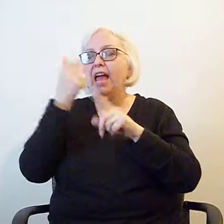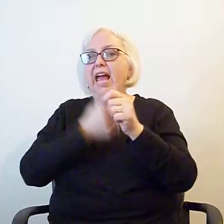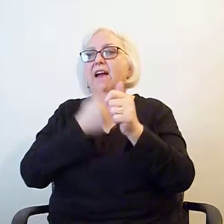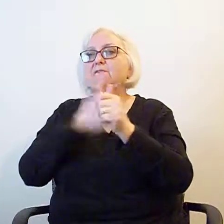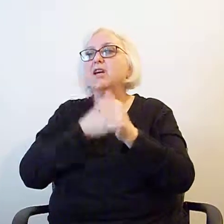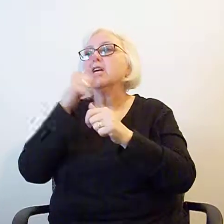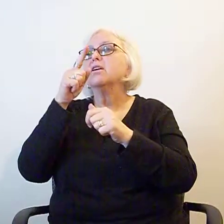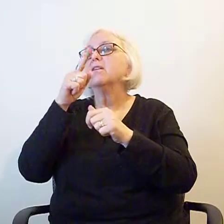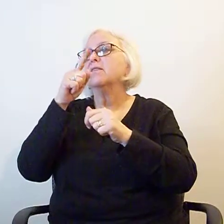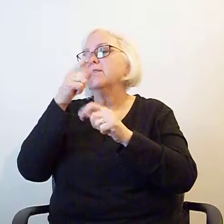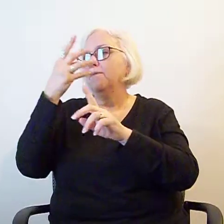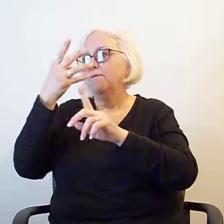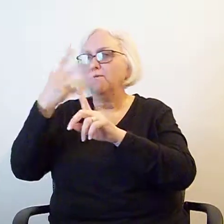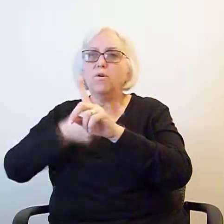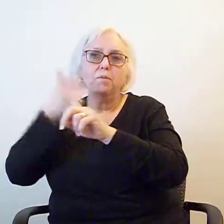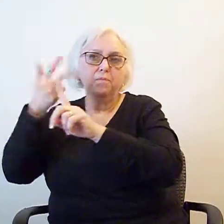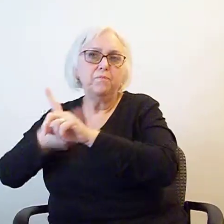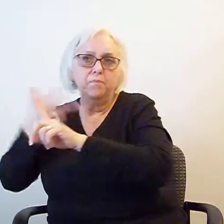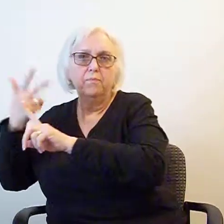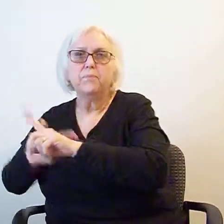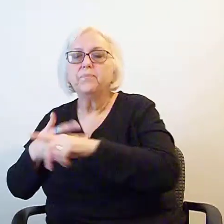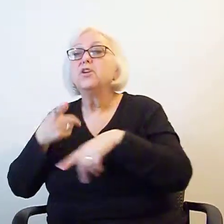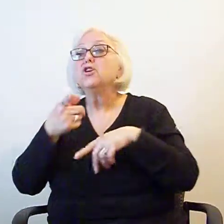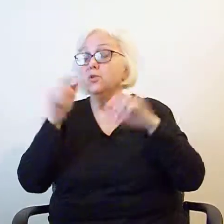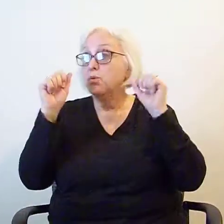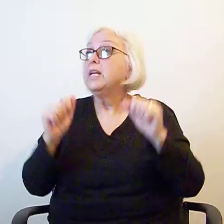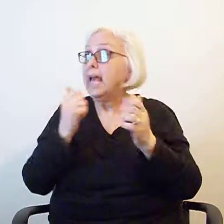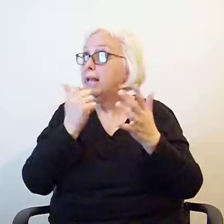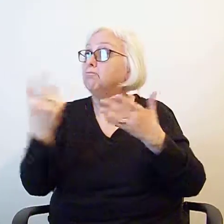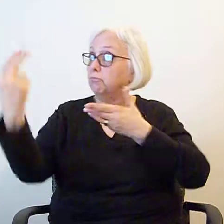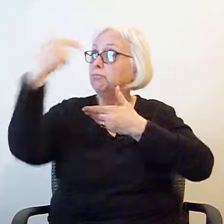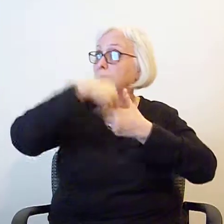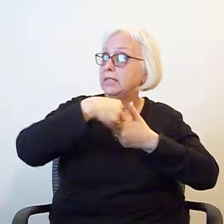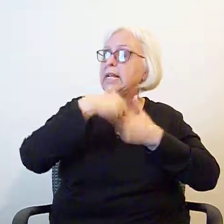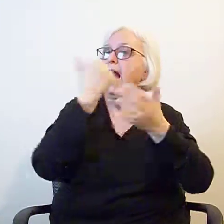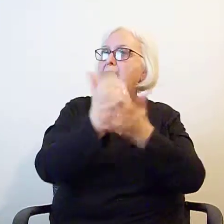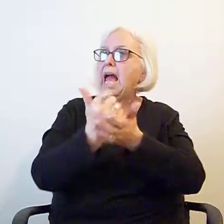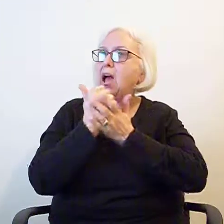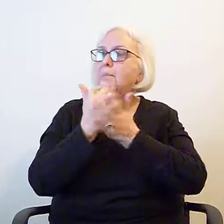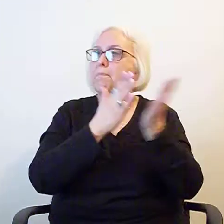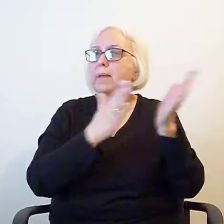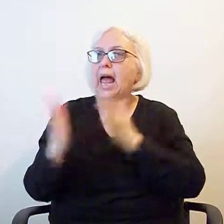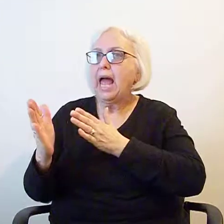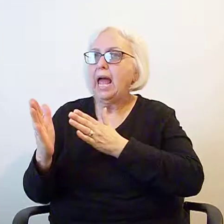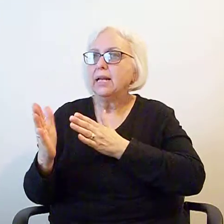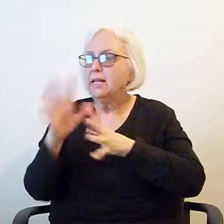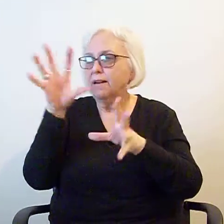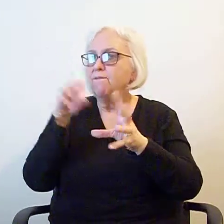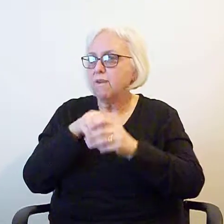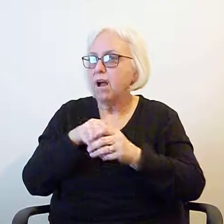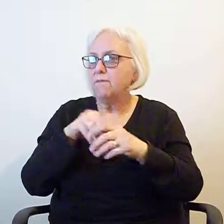You will be able to help plan your meeting, and you will be part of the meeting.